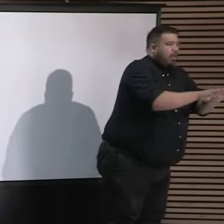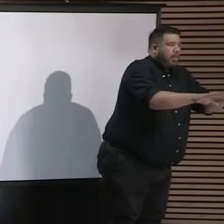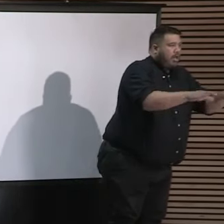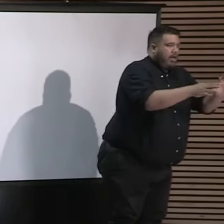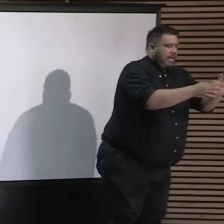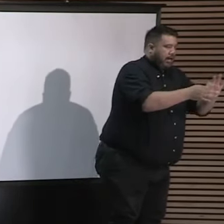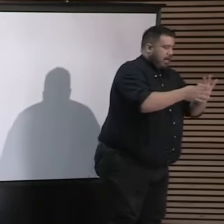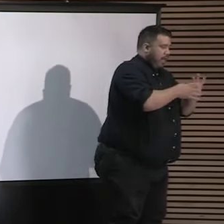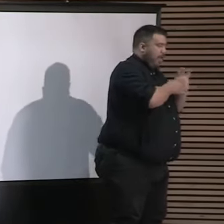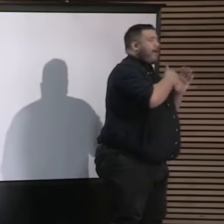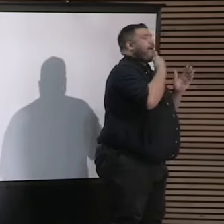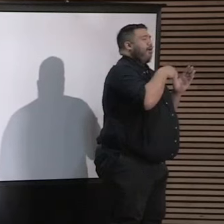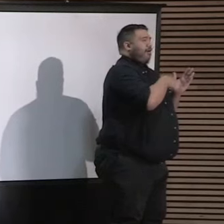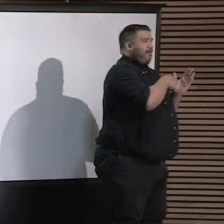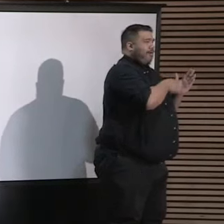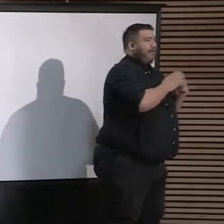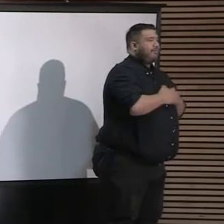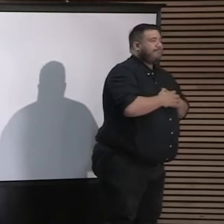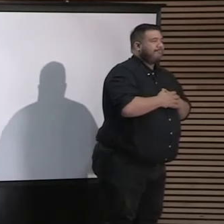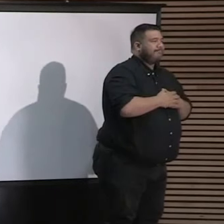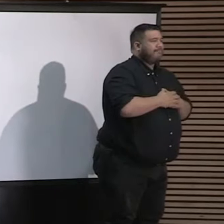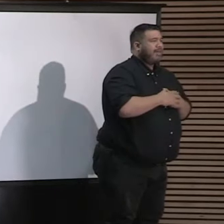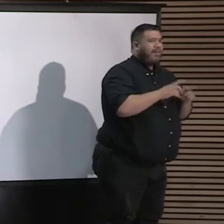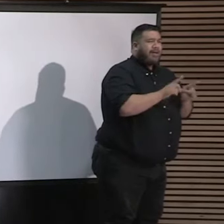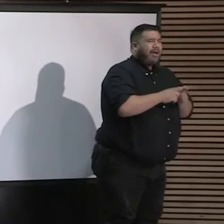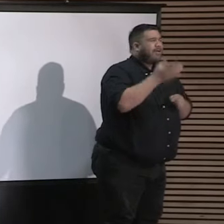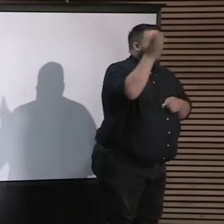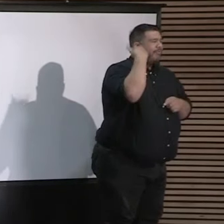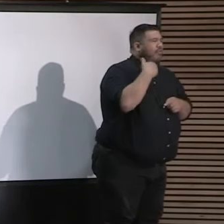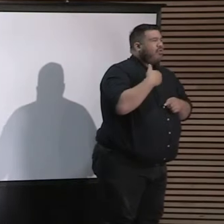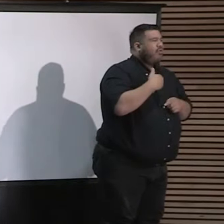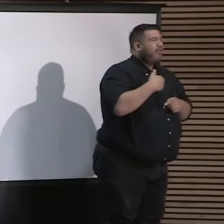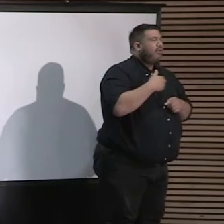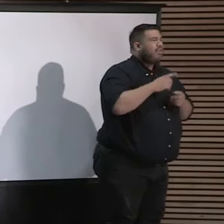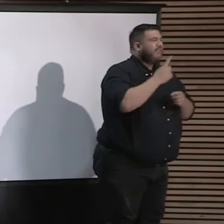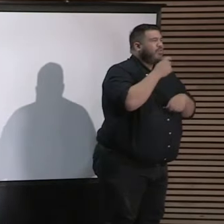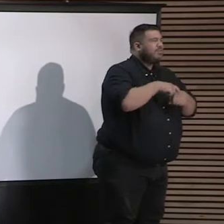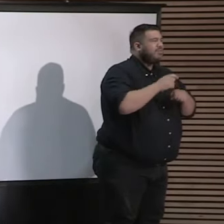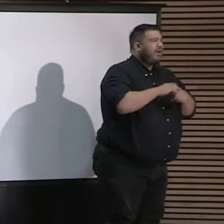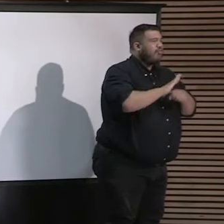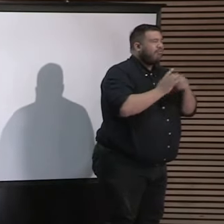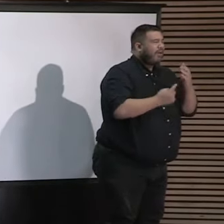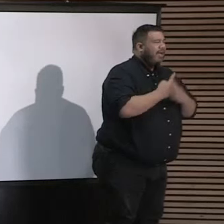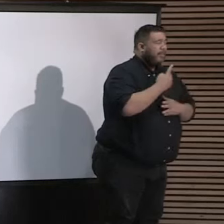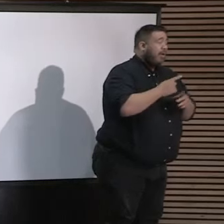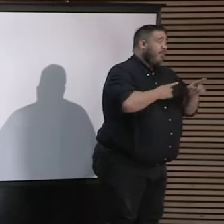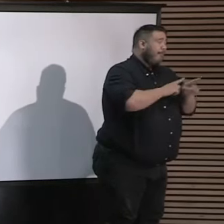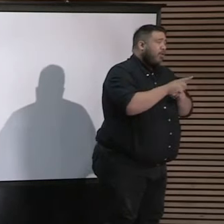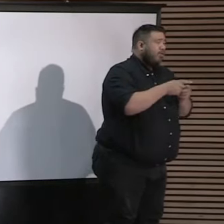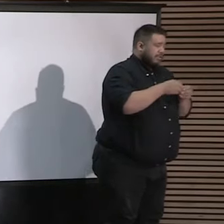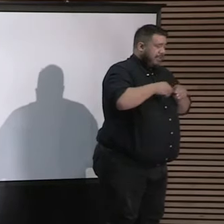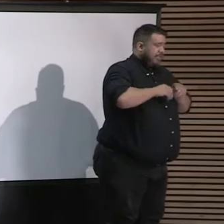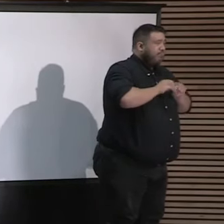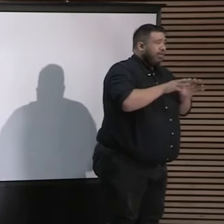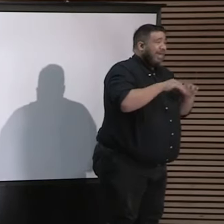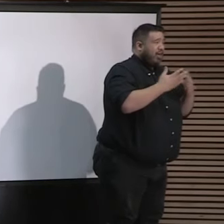said, and we found earlier in the year, most of those infections will occur within households, even when they go into quarantine, because they may well have been